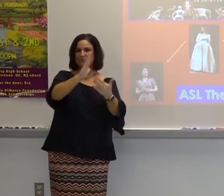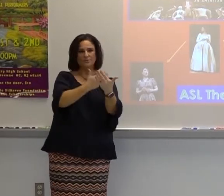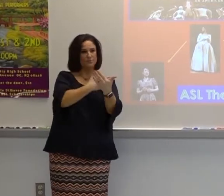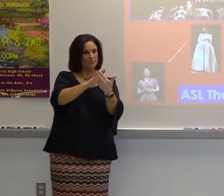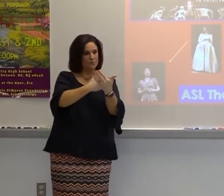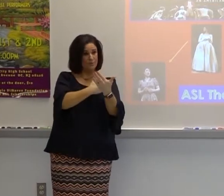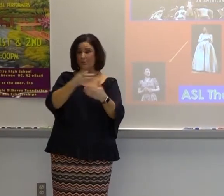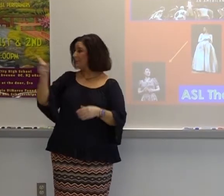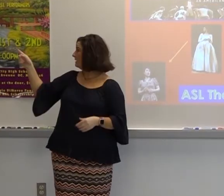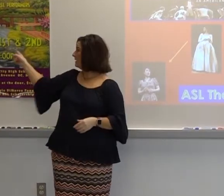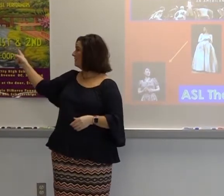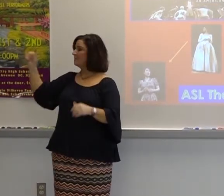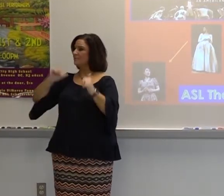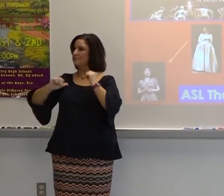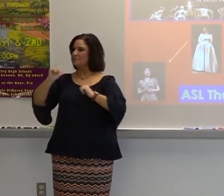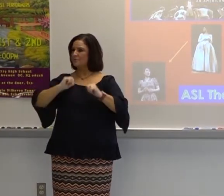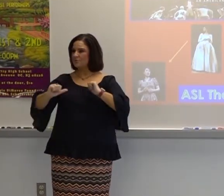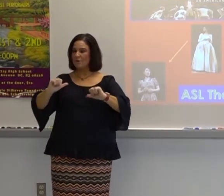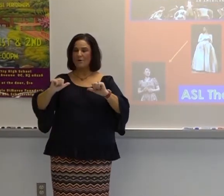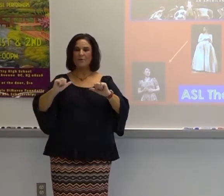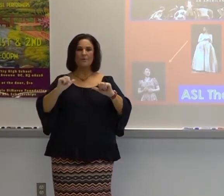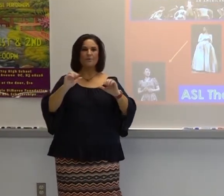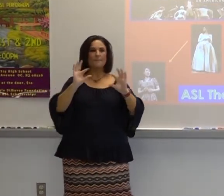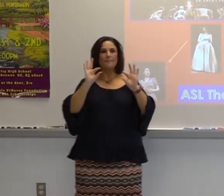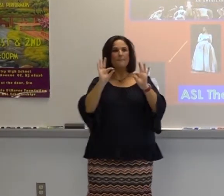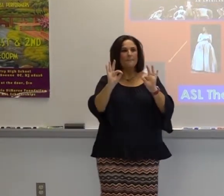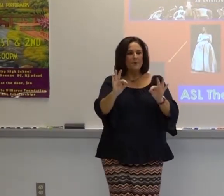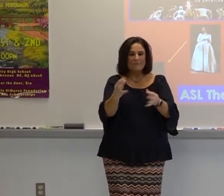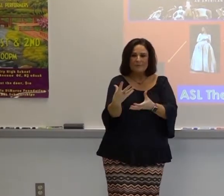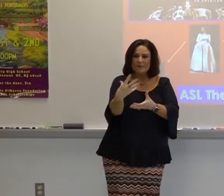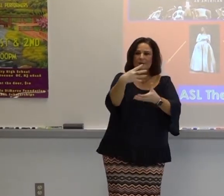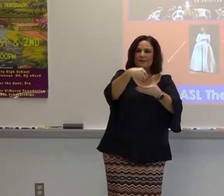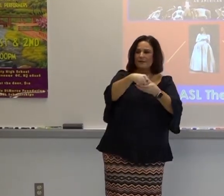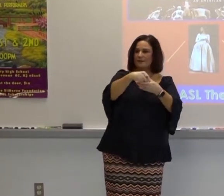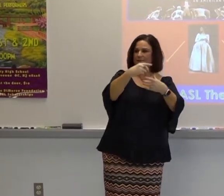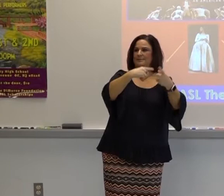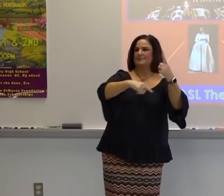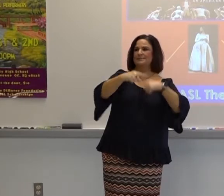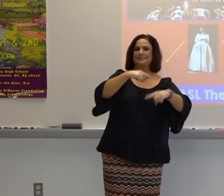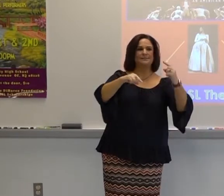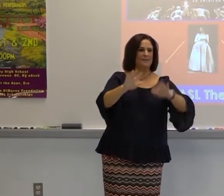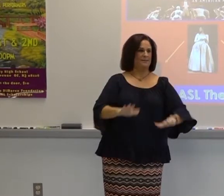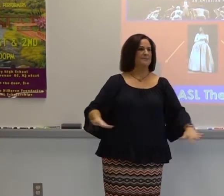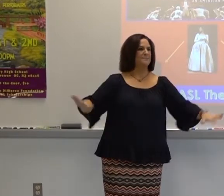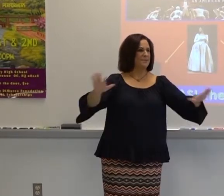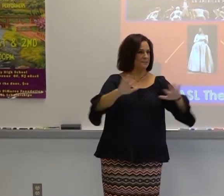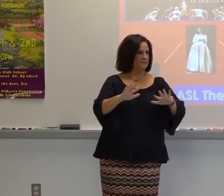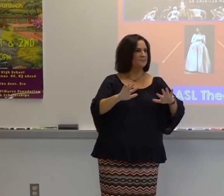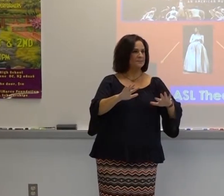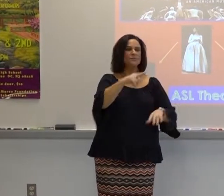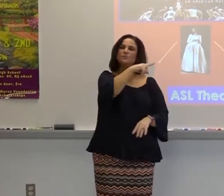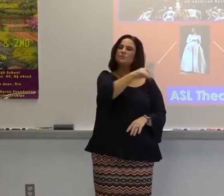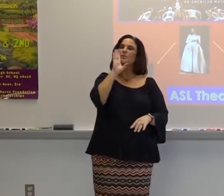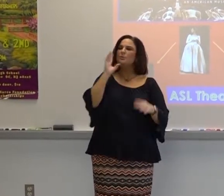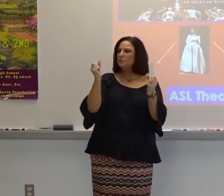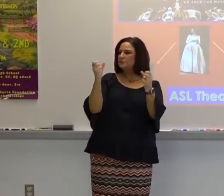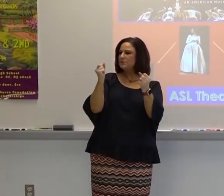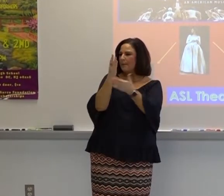Well, his performance in that, the song that he's doing, really perfectly incorporates the use of signing